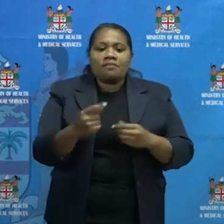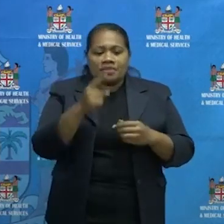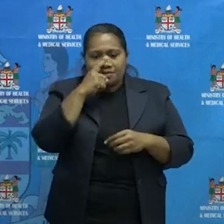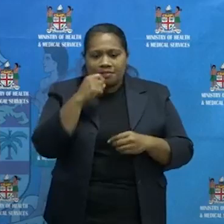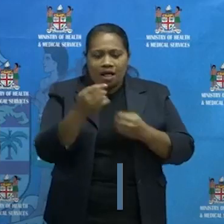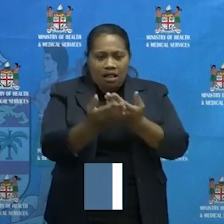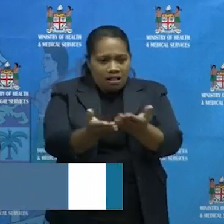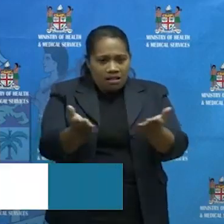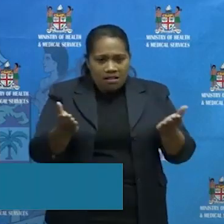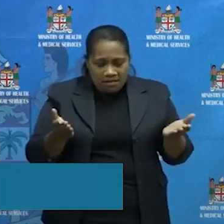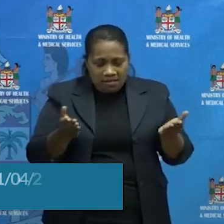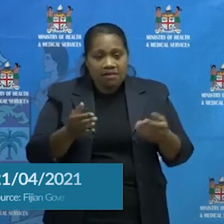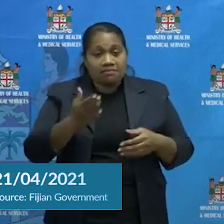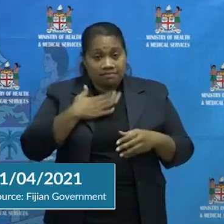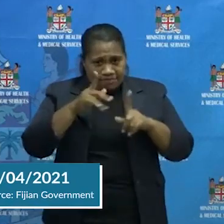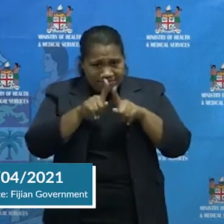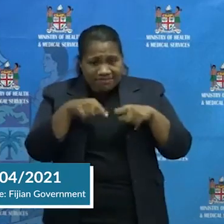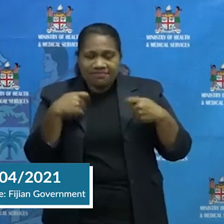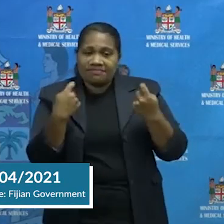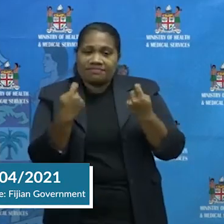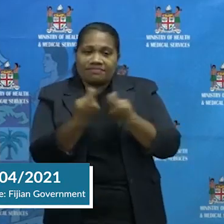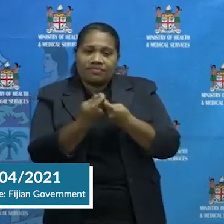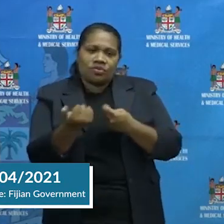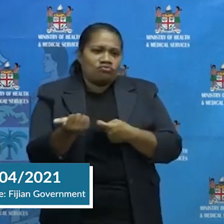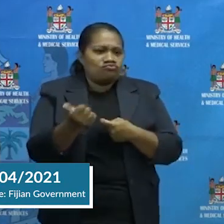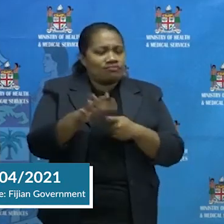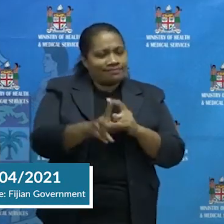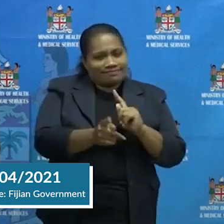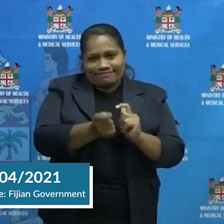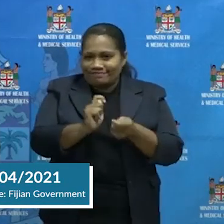My teams are tried and tested.